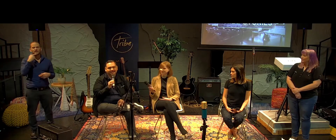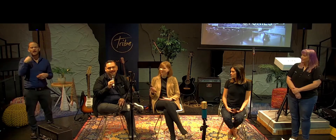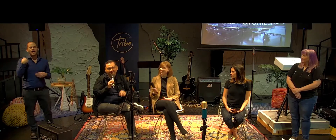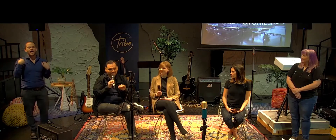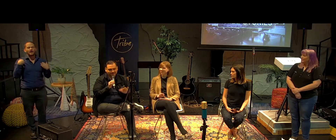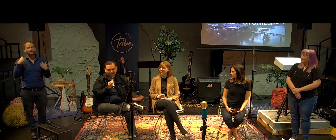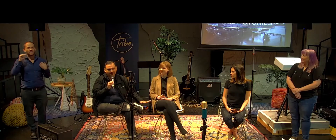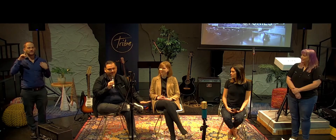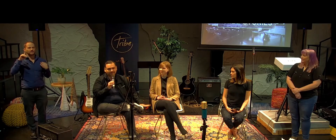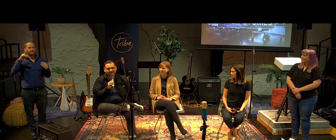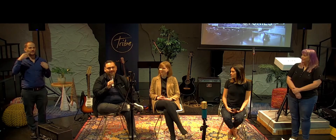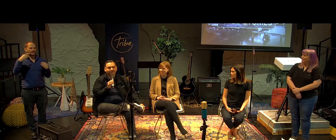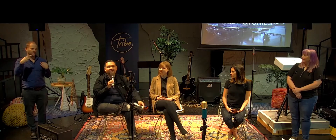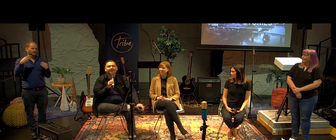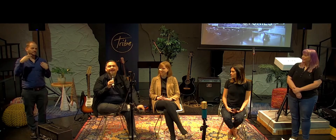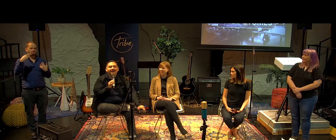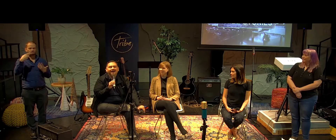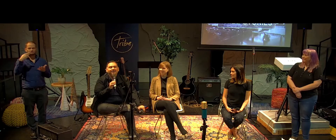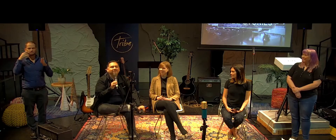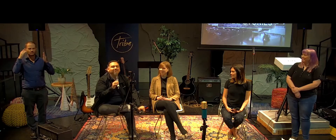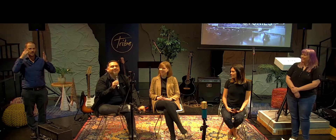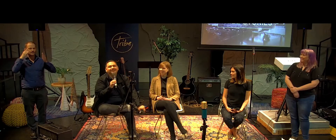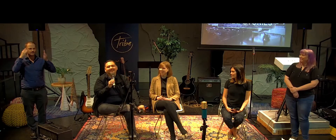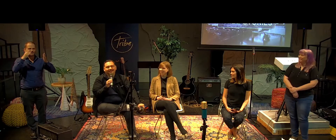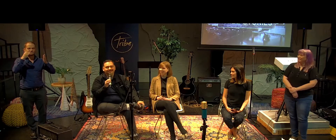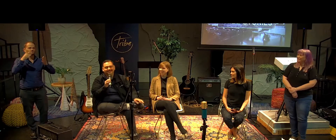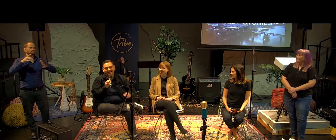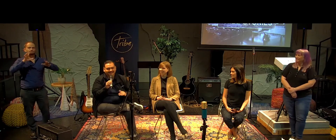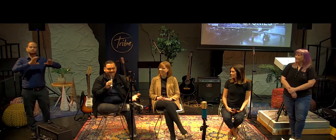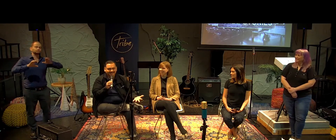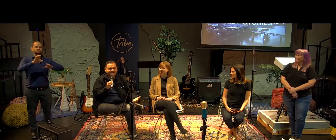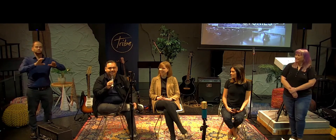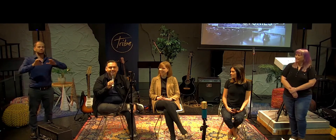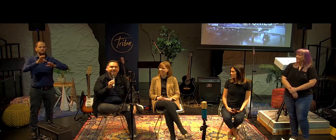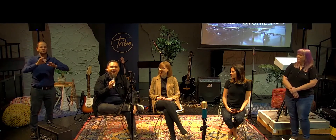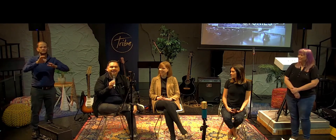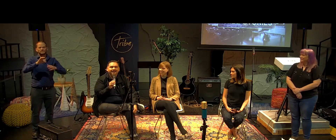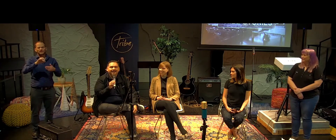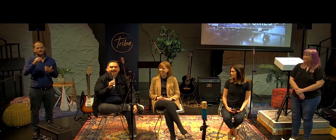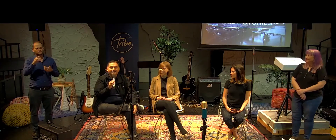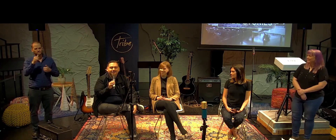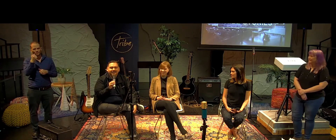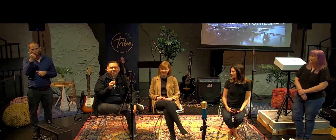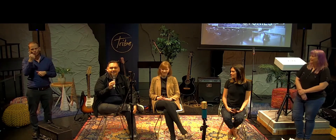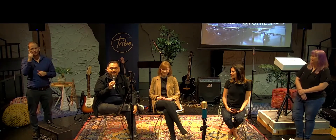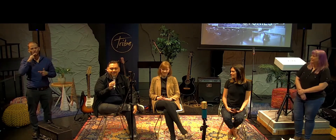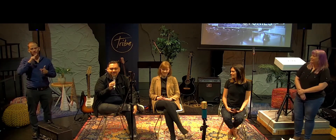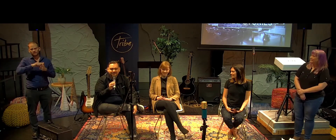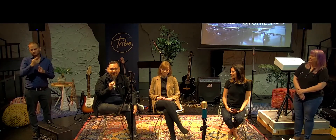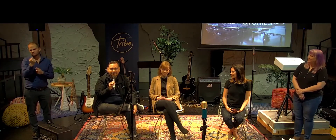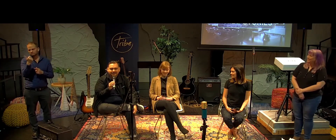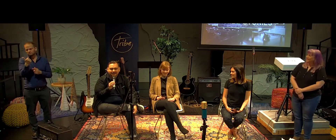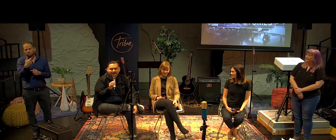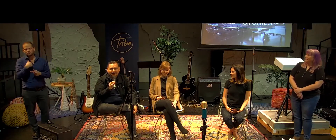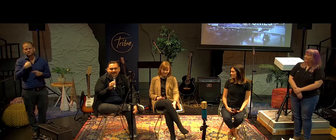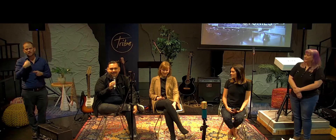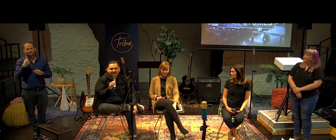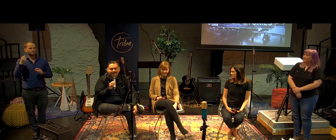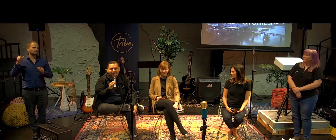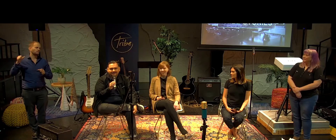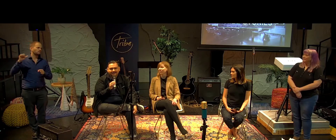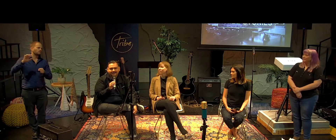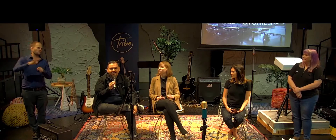hyperactivity. I'm completely normal. But I'll say ADHD just to be clear. I was diagnosed a couple of years ago, and